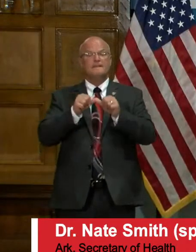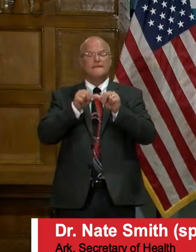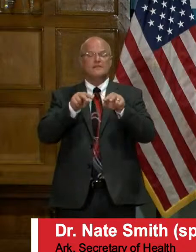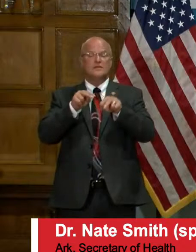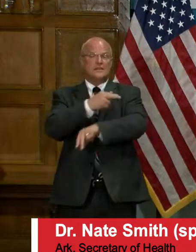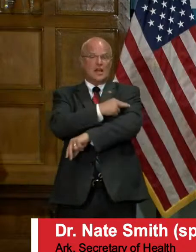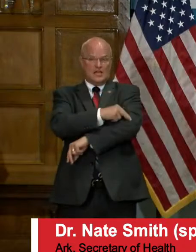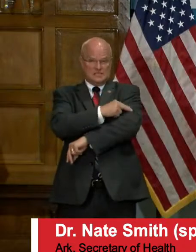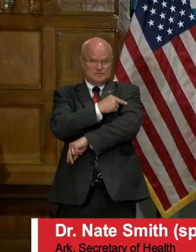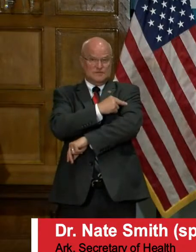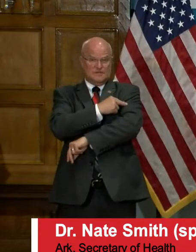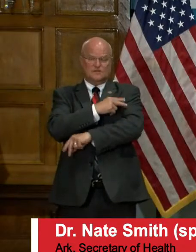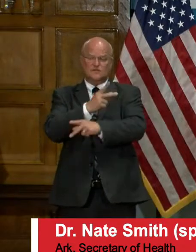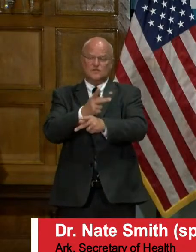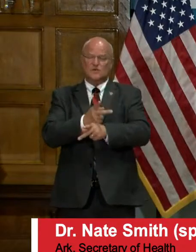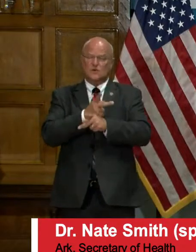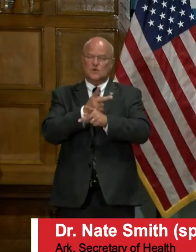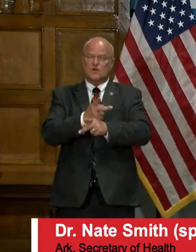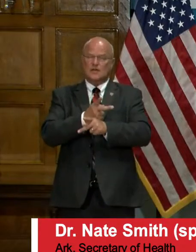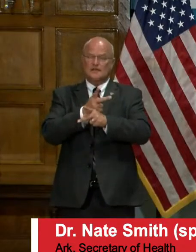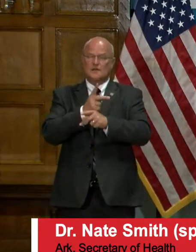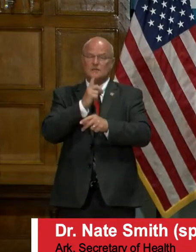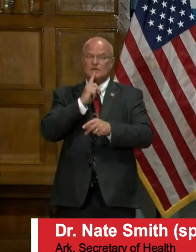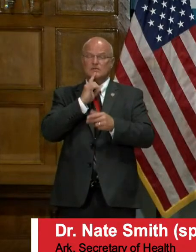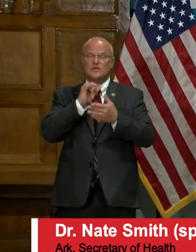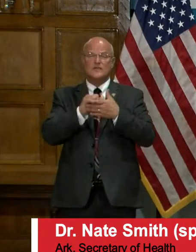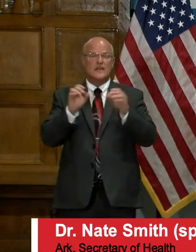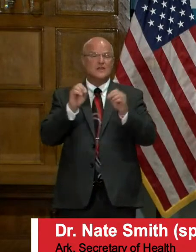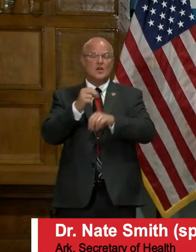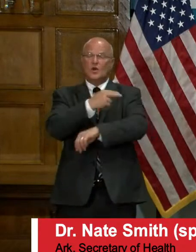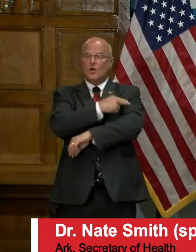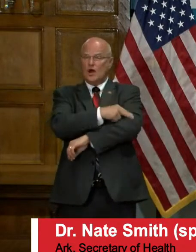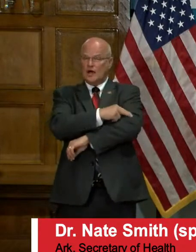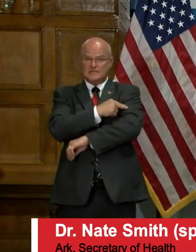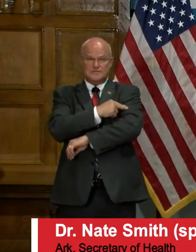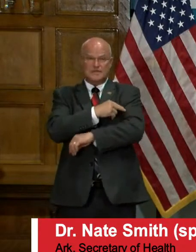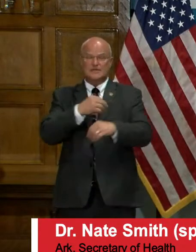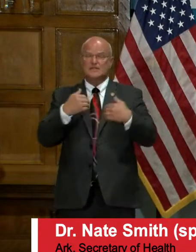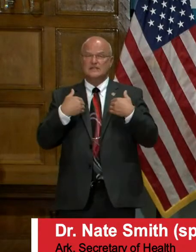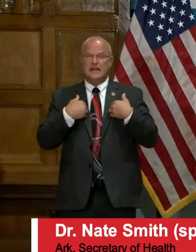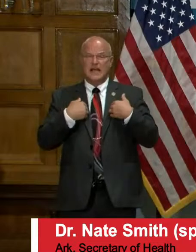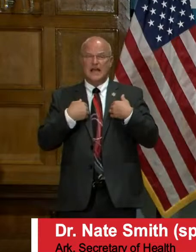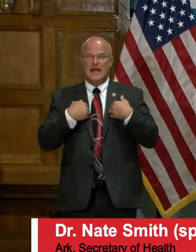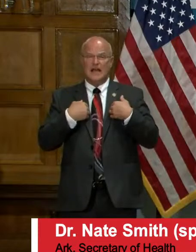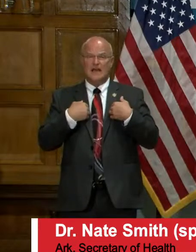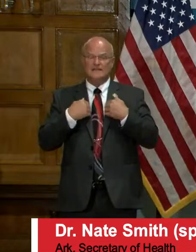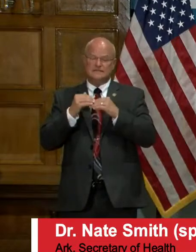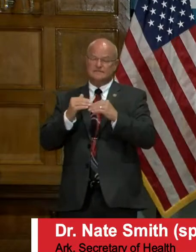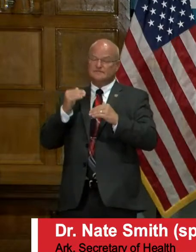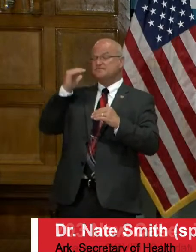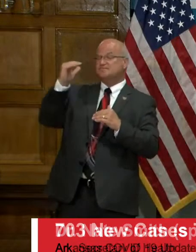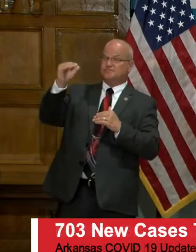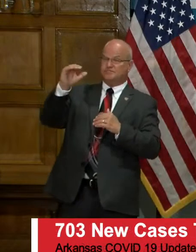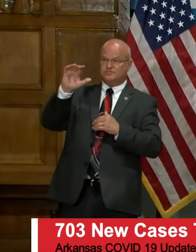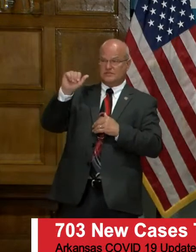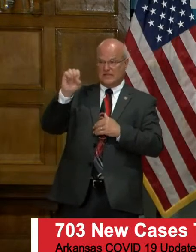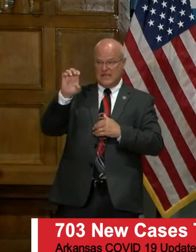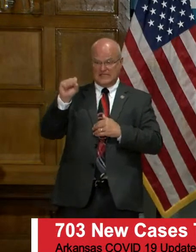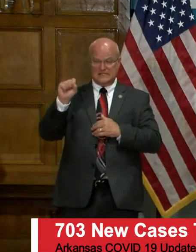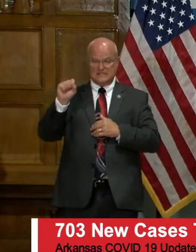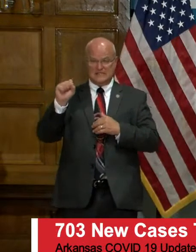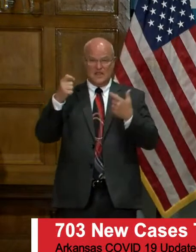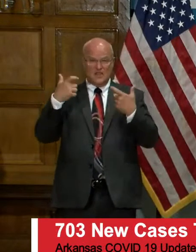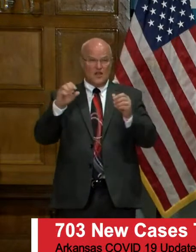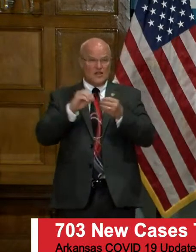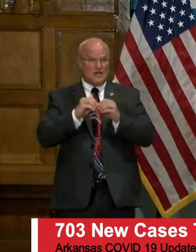look at hospitalizations very carefully, making sure that no hospitals have an excessive number of cases. The